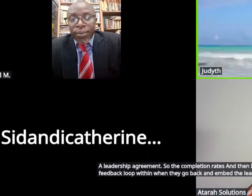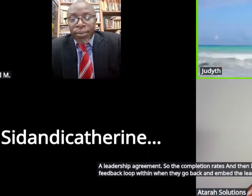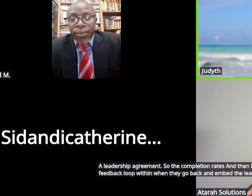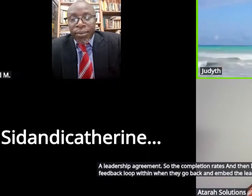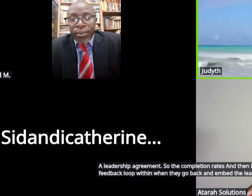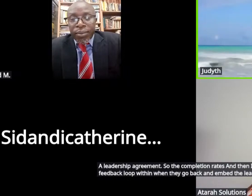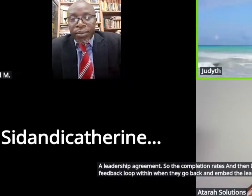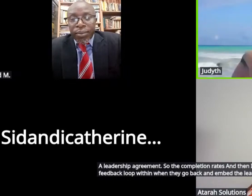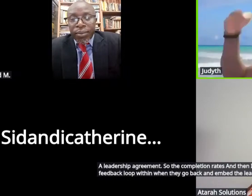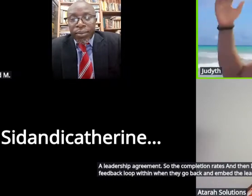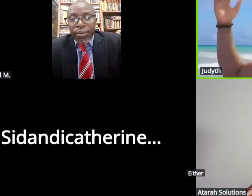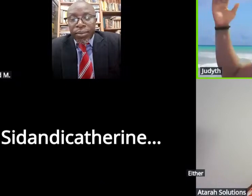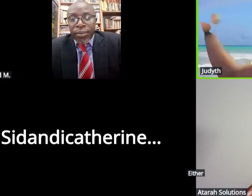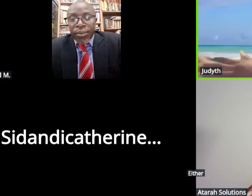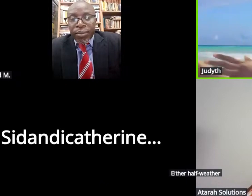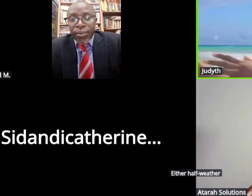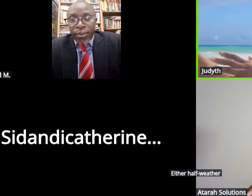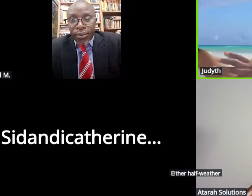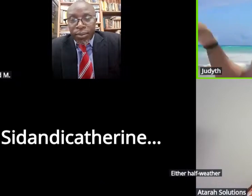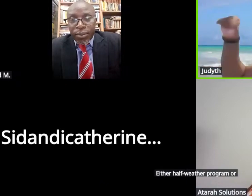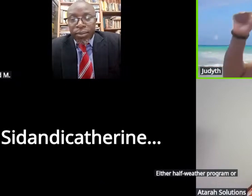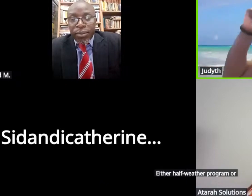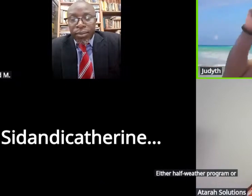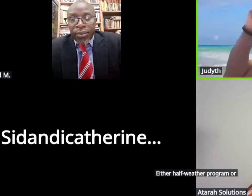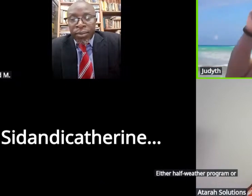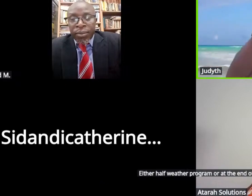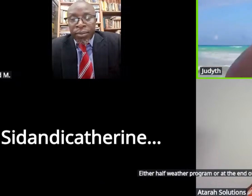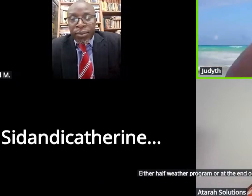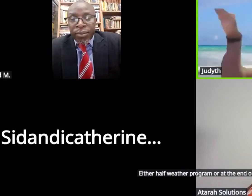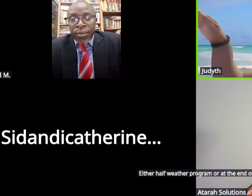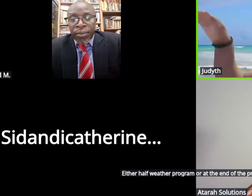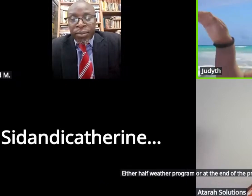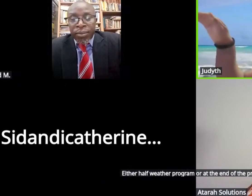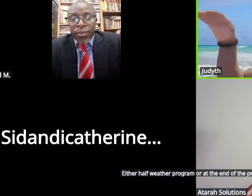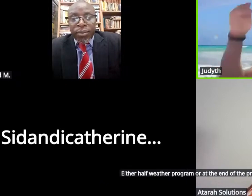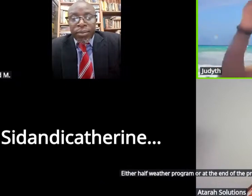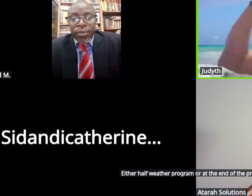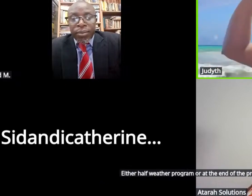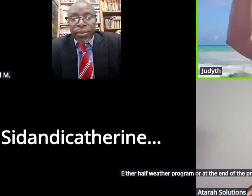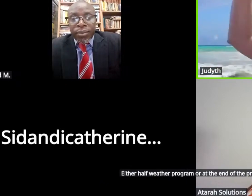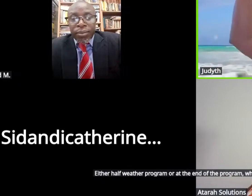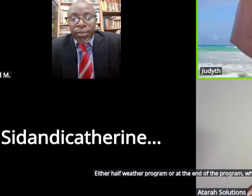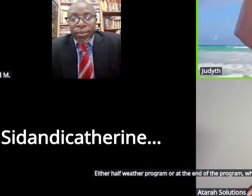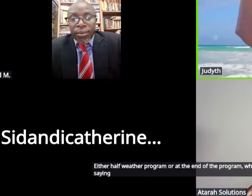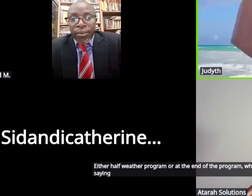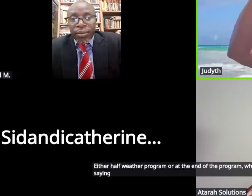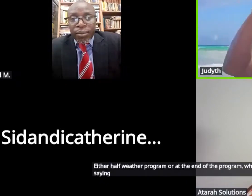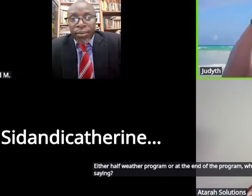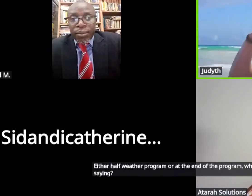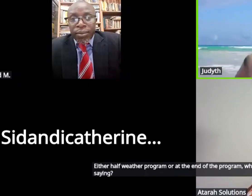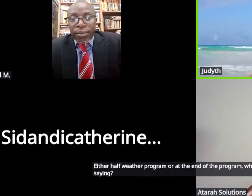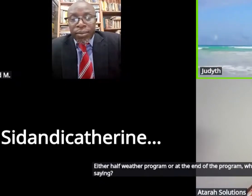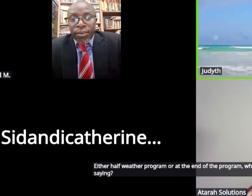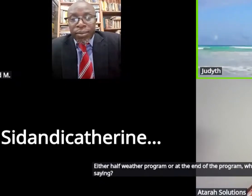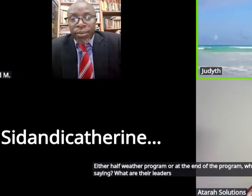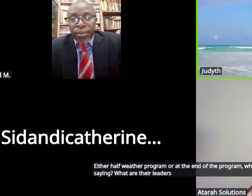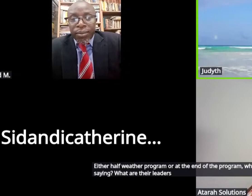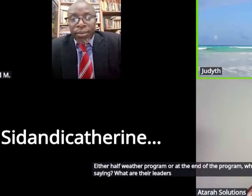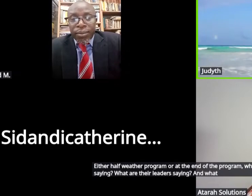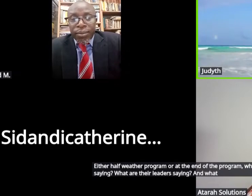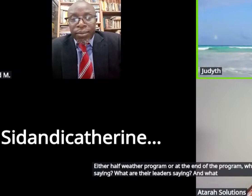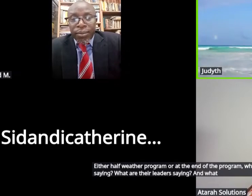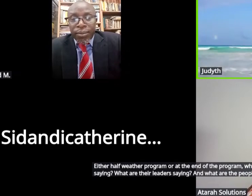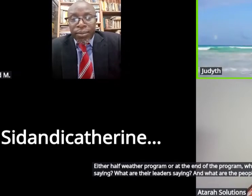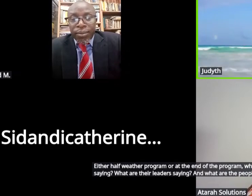either halfway the program or at the end of the program. What are their peers saying? What are their leaders saying? And what are the people below